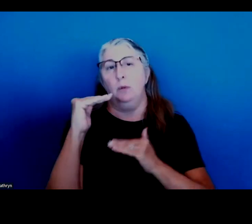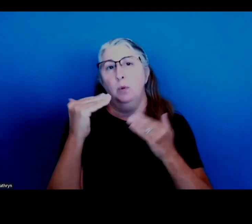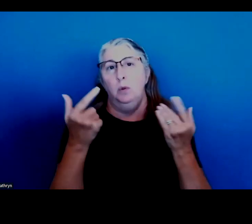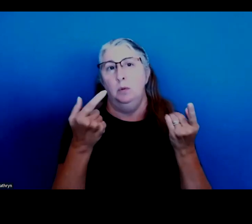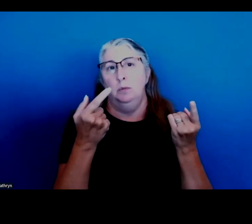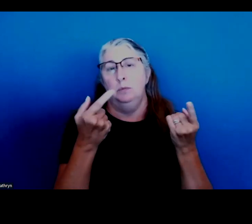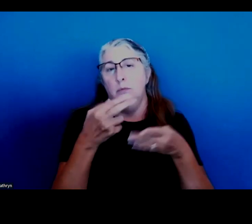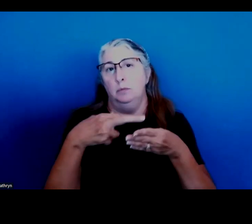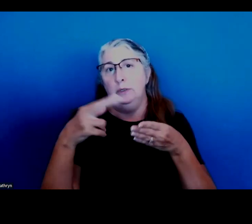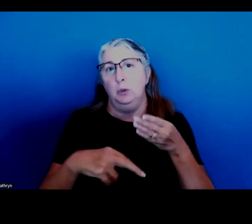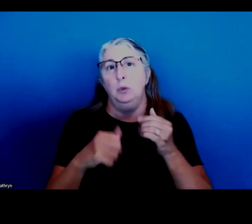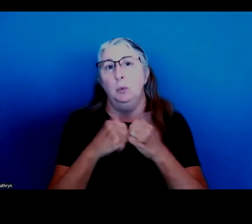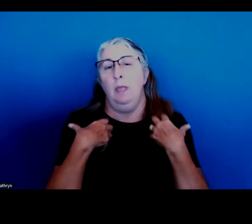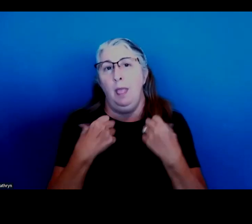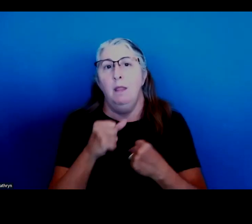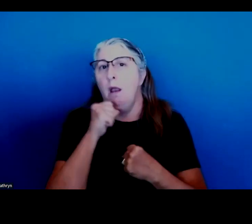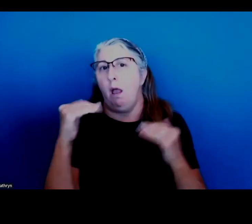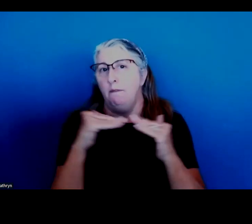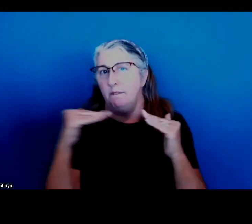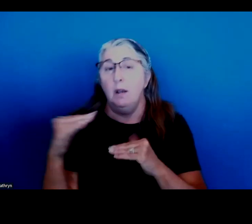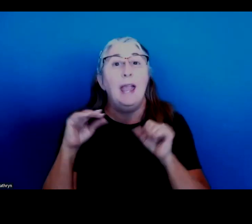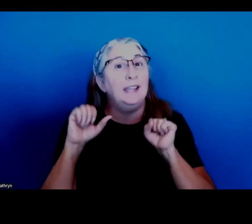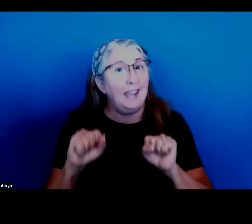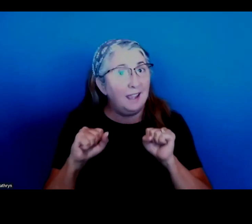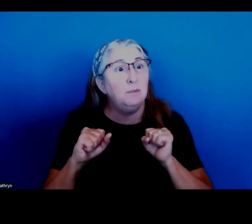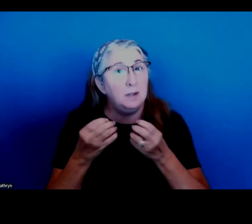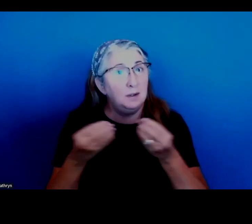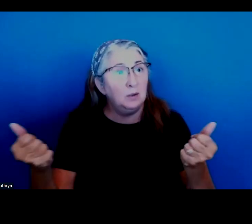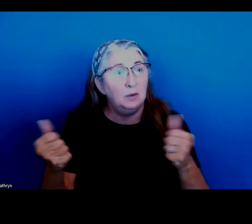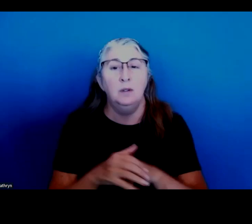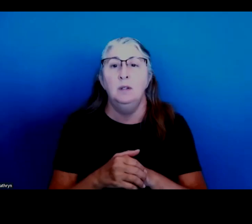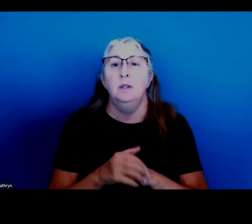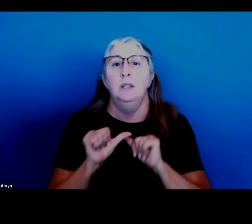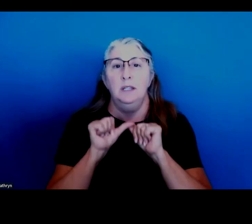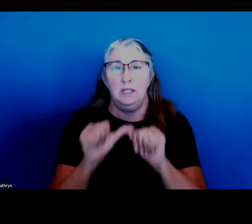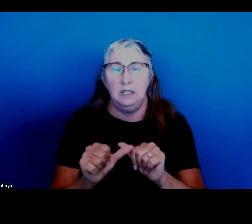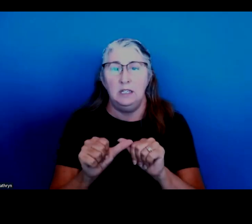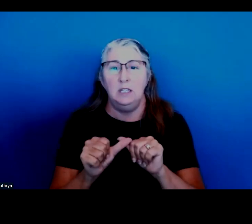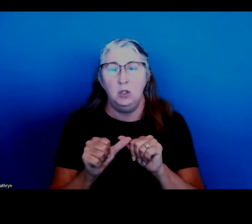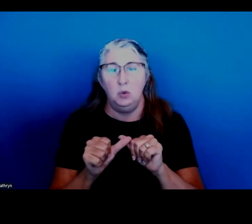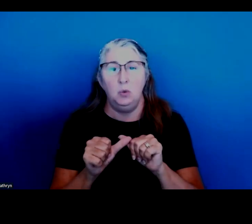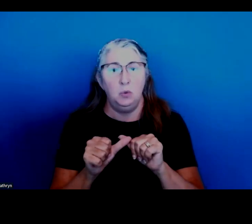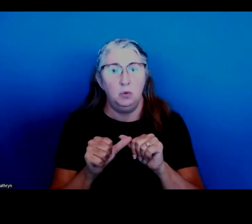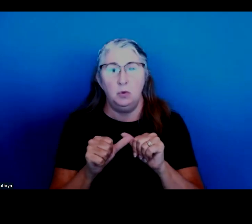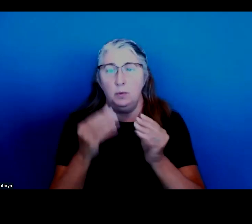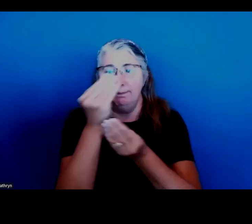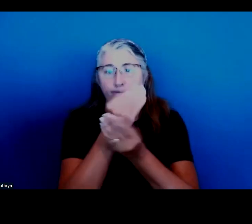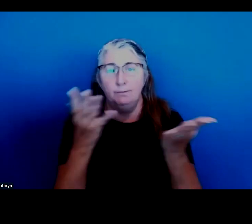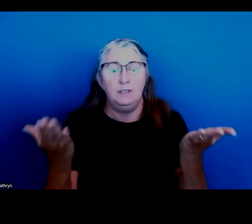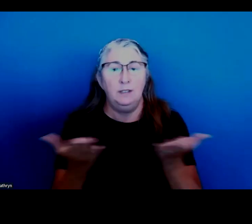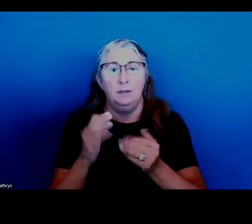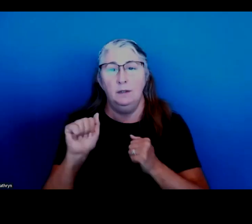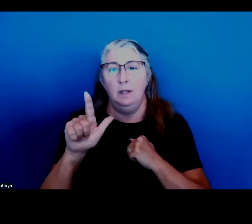are unfair and preventable. And I've continued this focus here in Albany as I took on